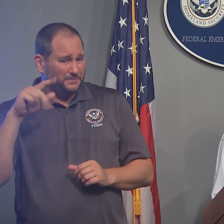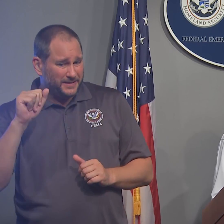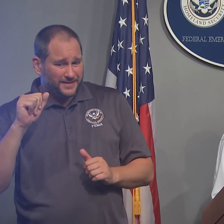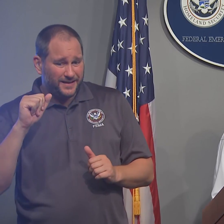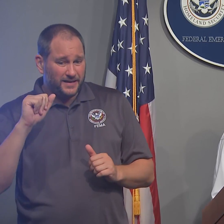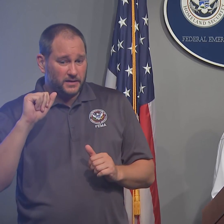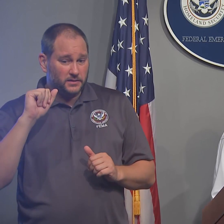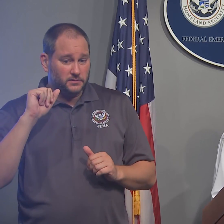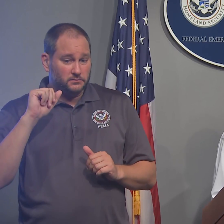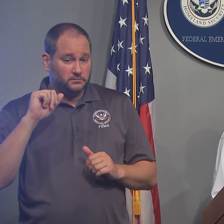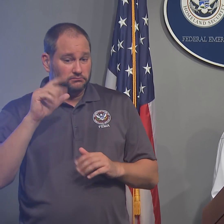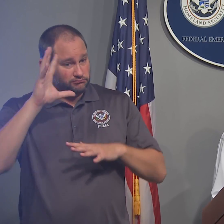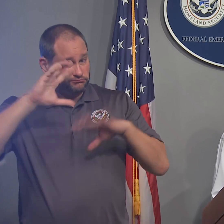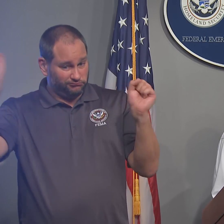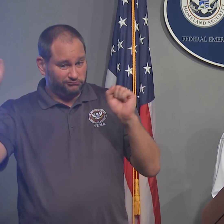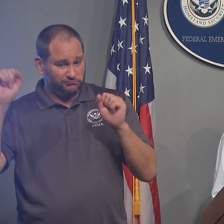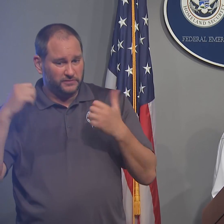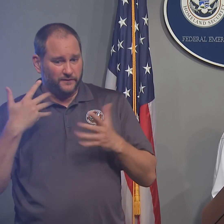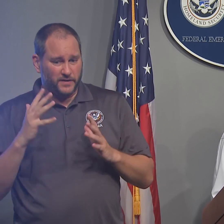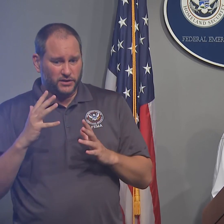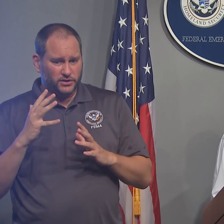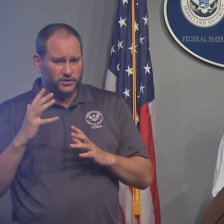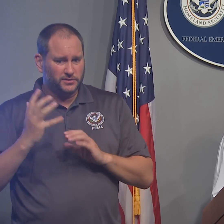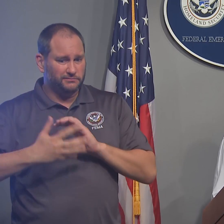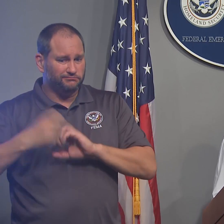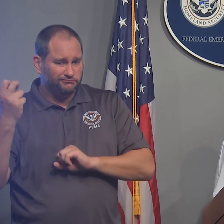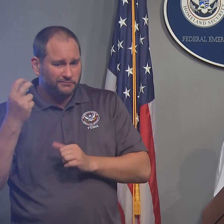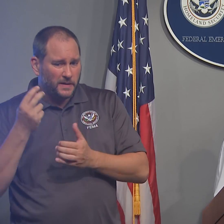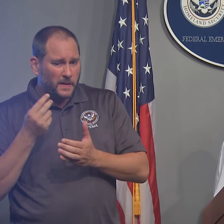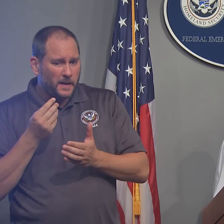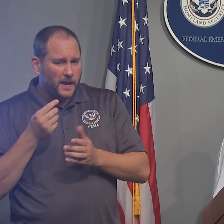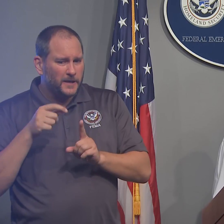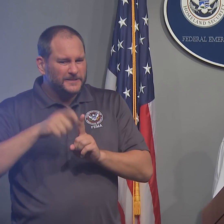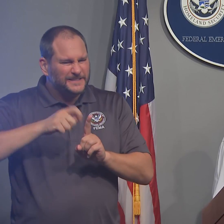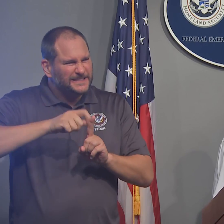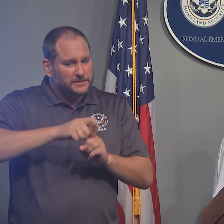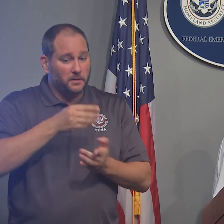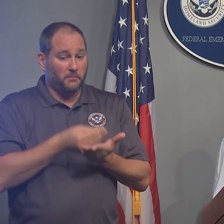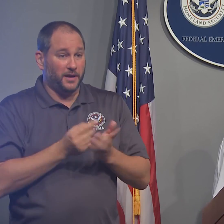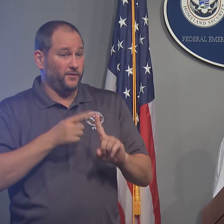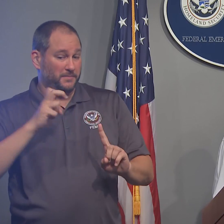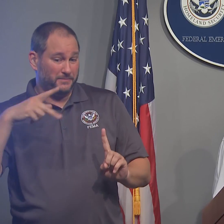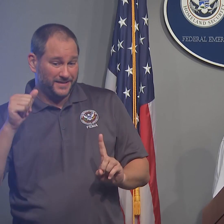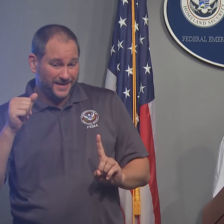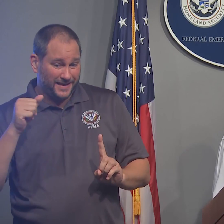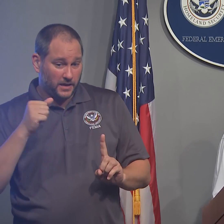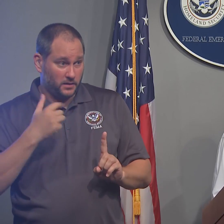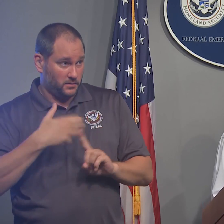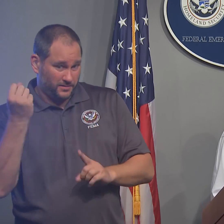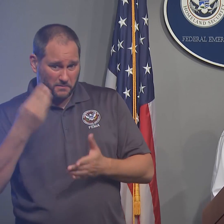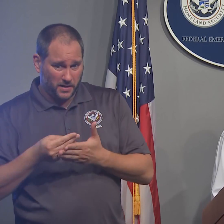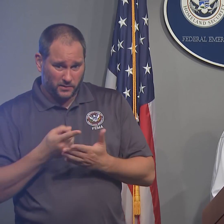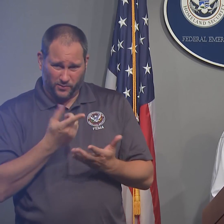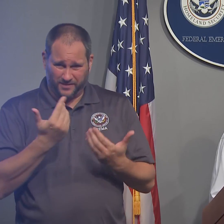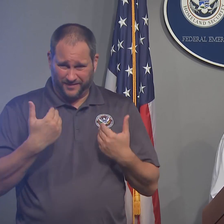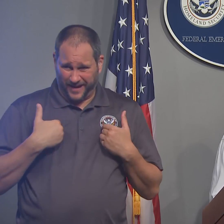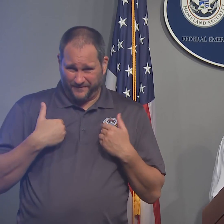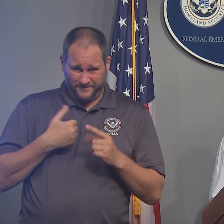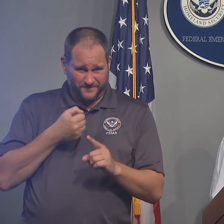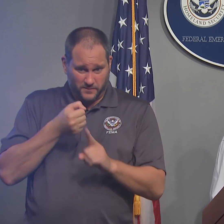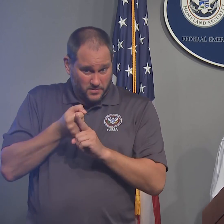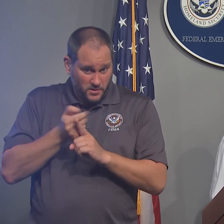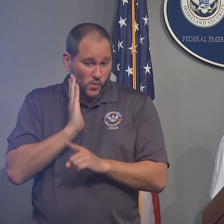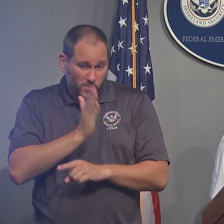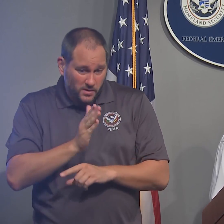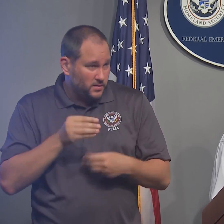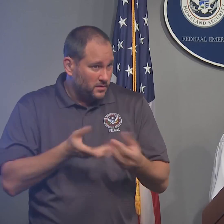your ability to do your job and keep people safe? Are there positions that aren't filled right now that should be? Is there? I